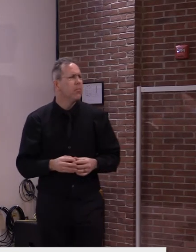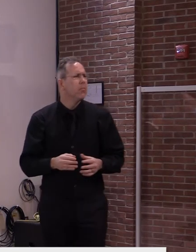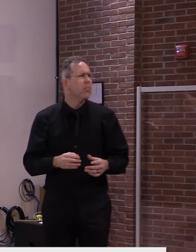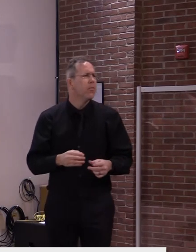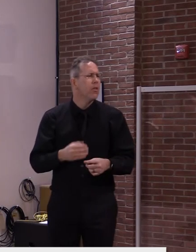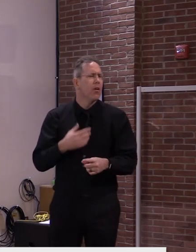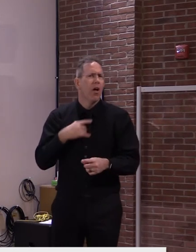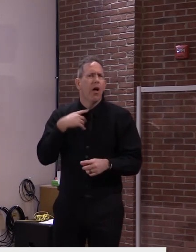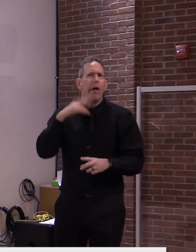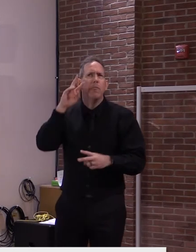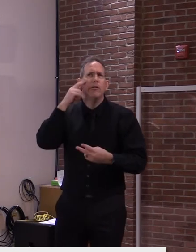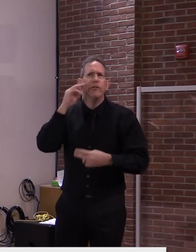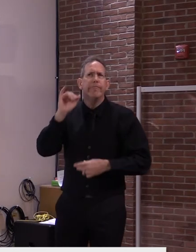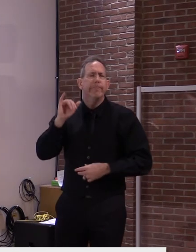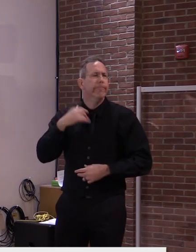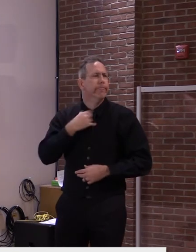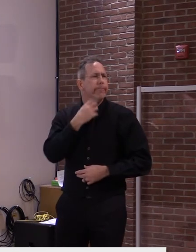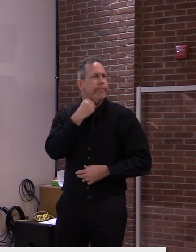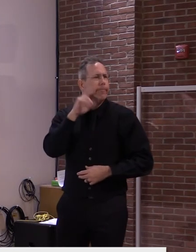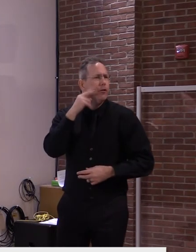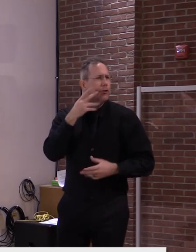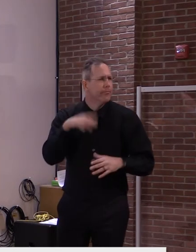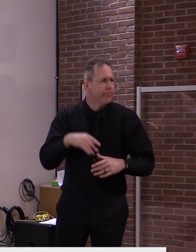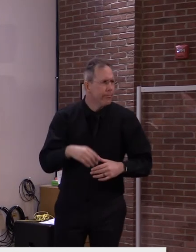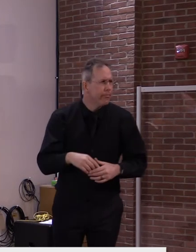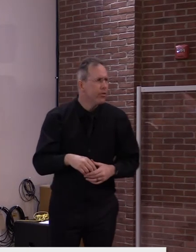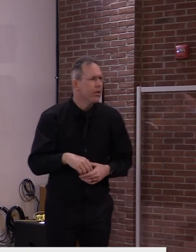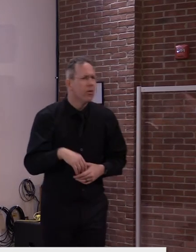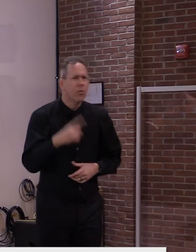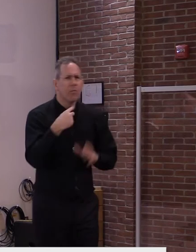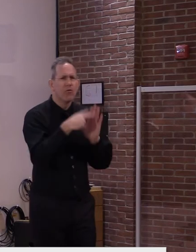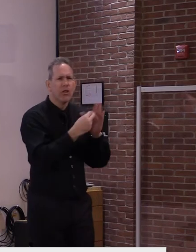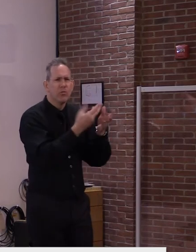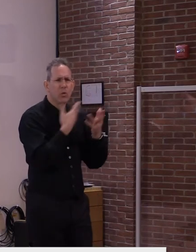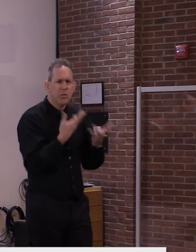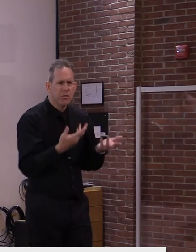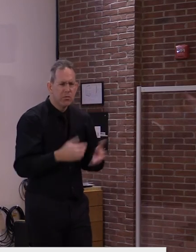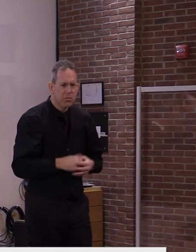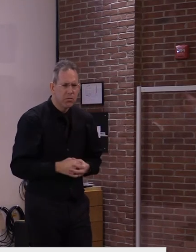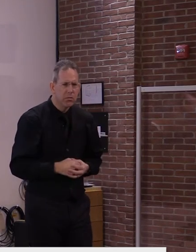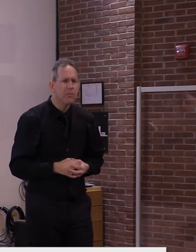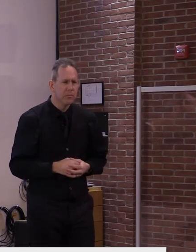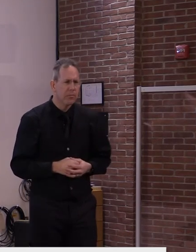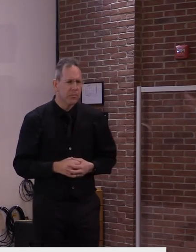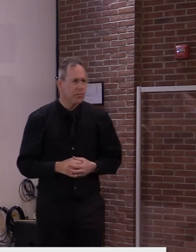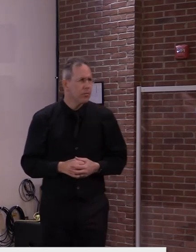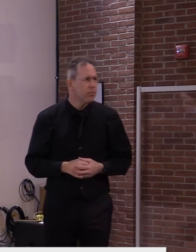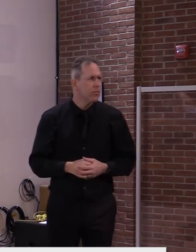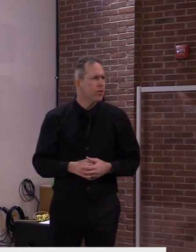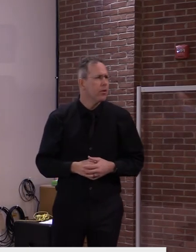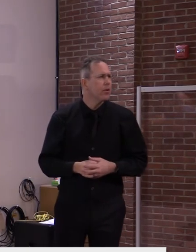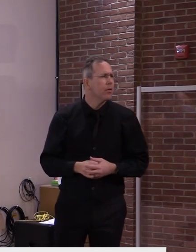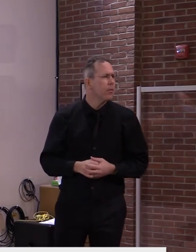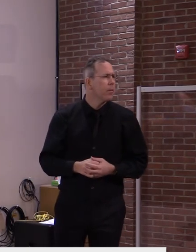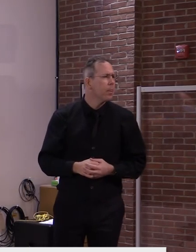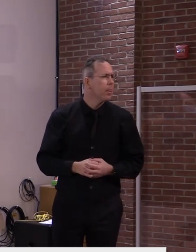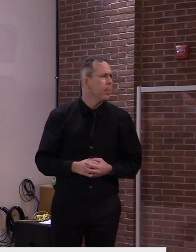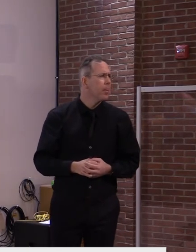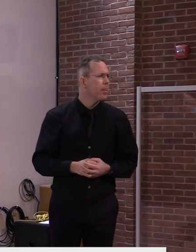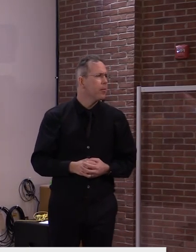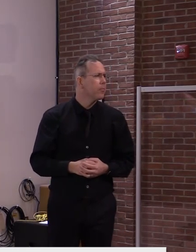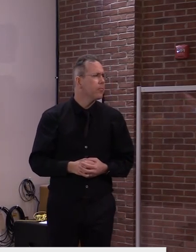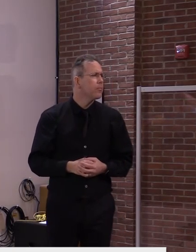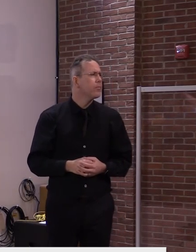about a situation that someone in the Guilford Vernon area wound up with